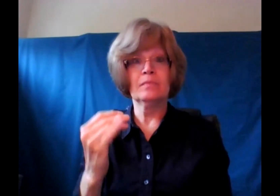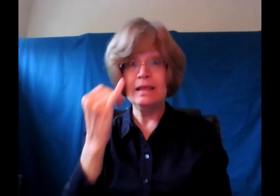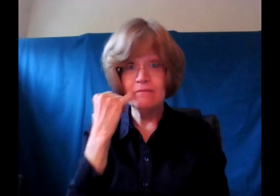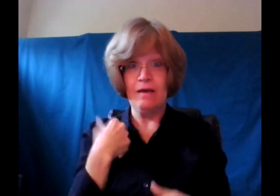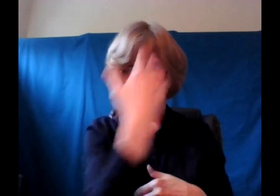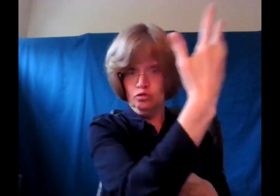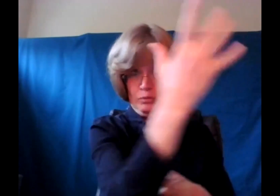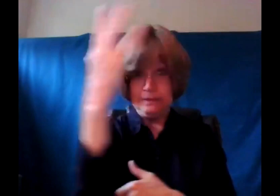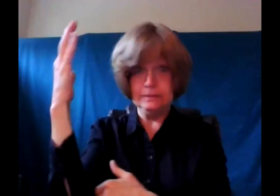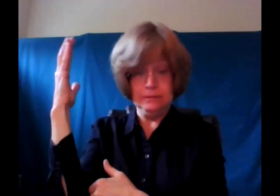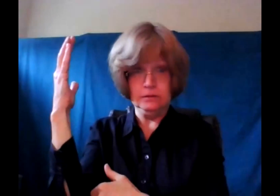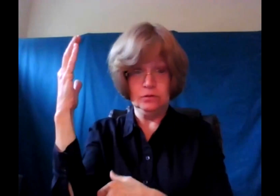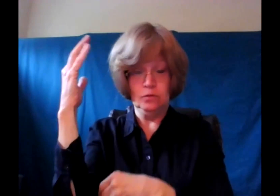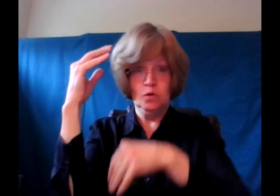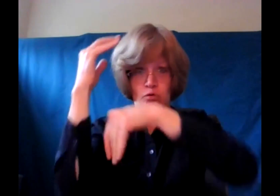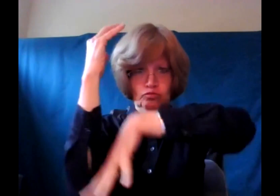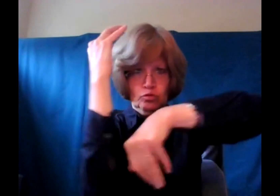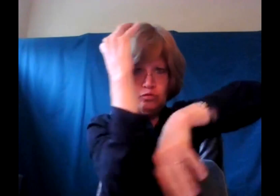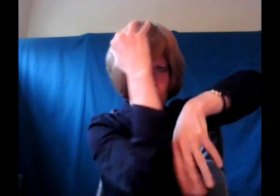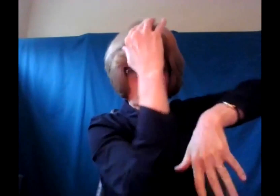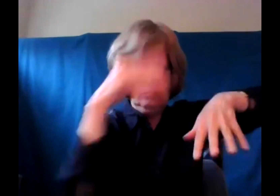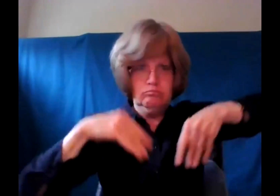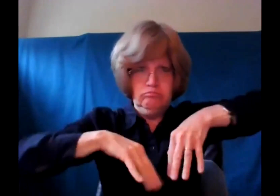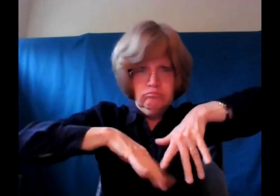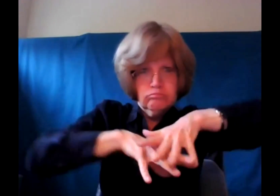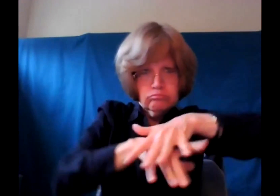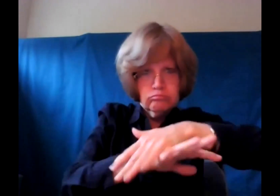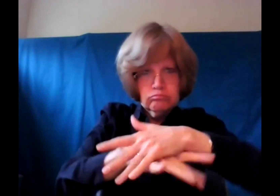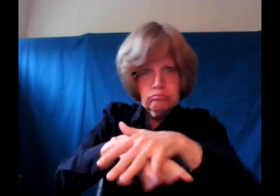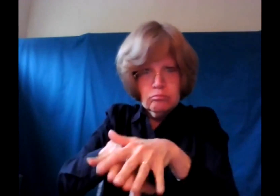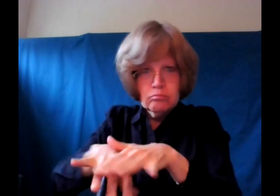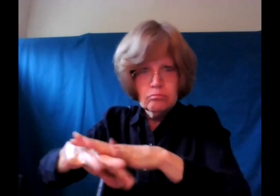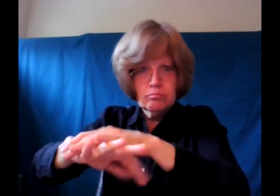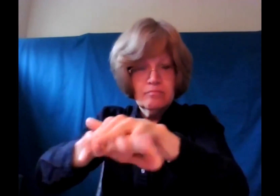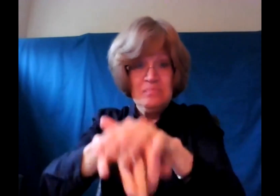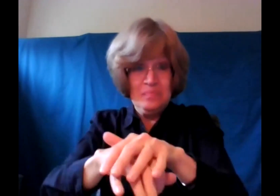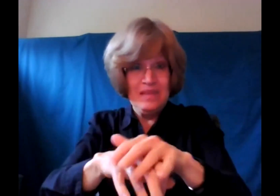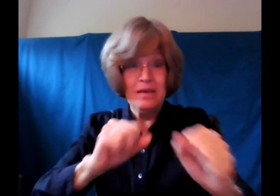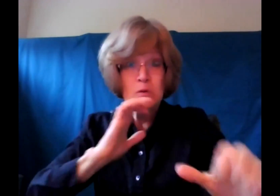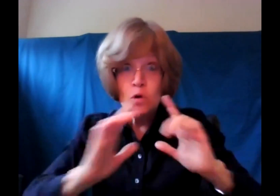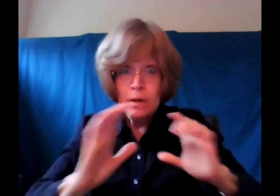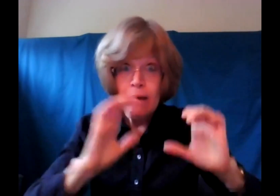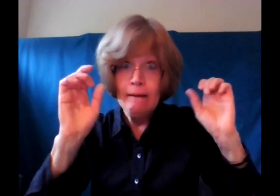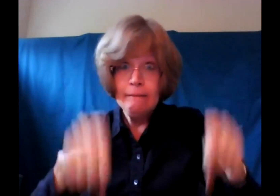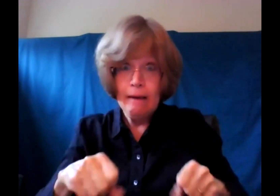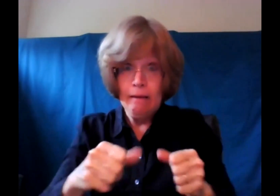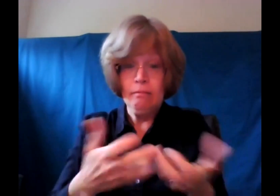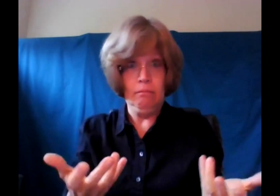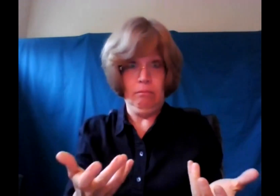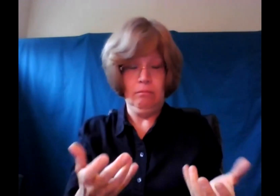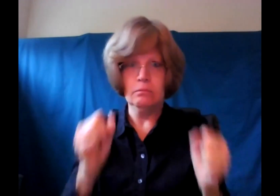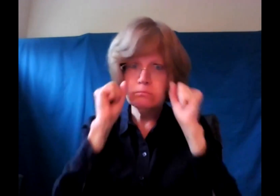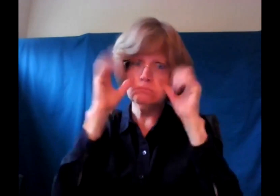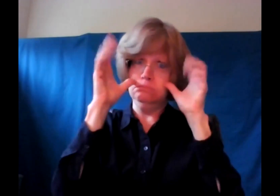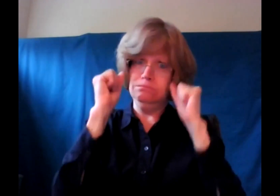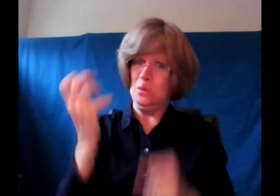of trees, they talk about the roots sort of intermingling and that they can communicate with each other? I think that's an